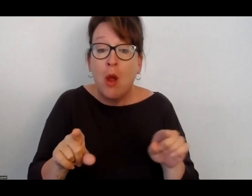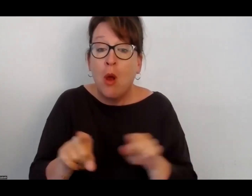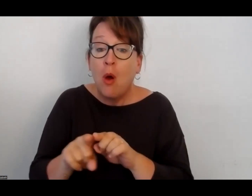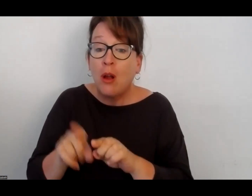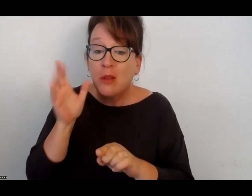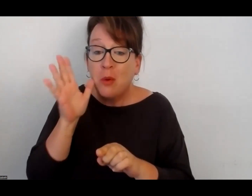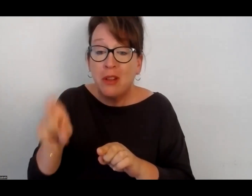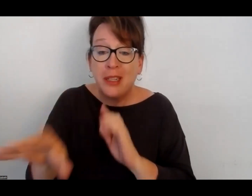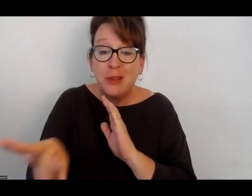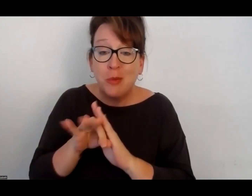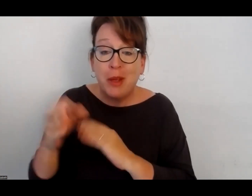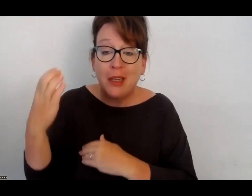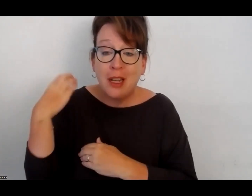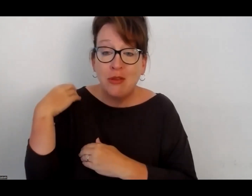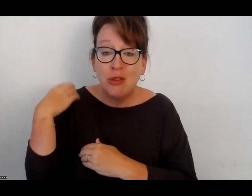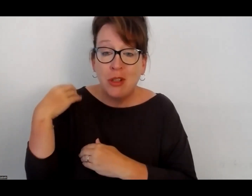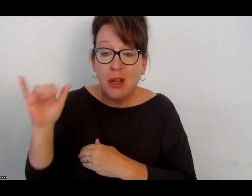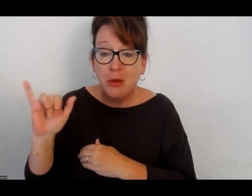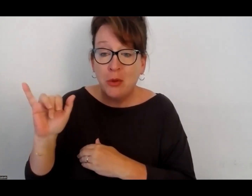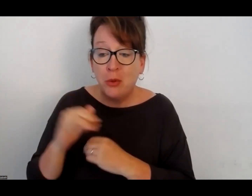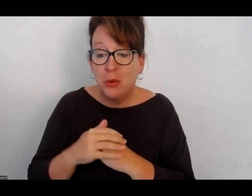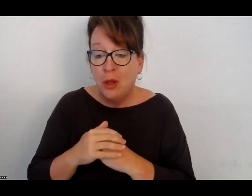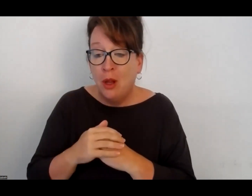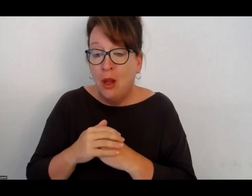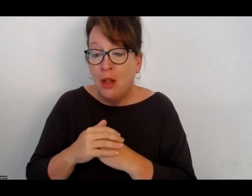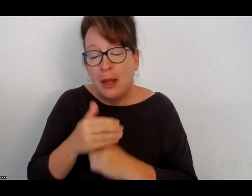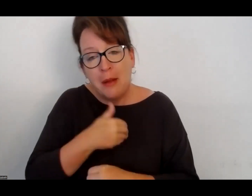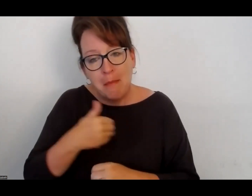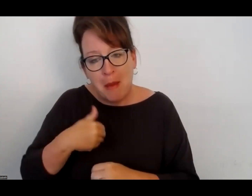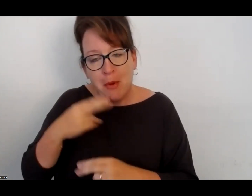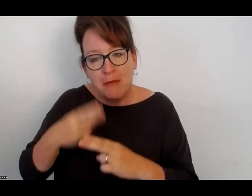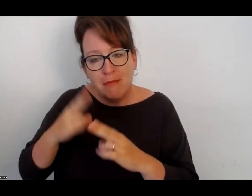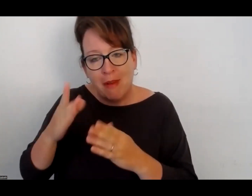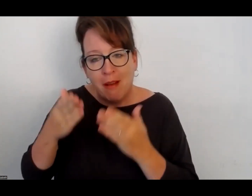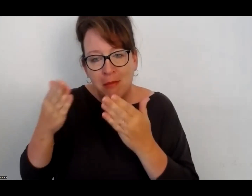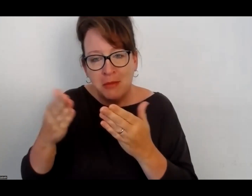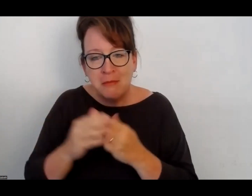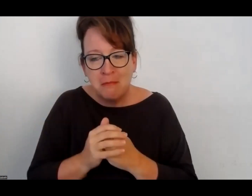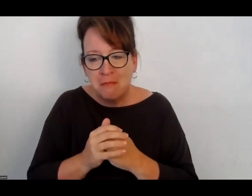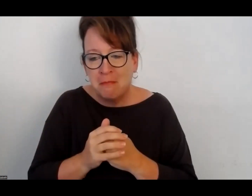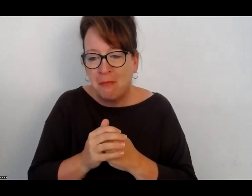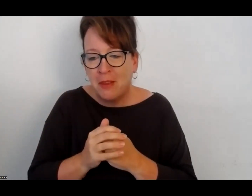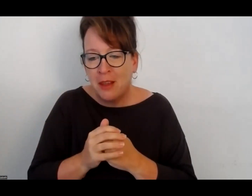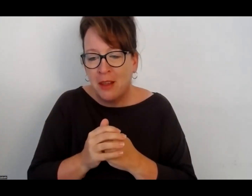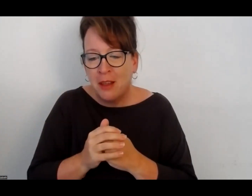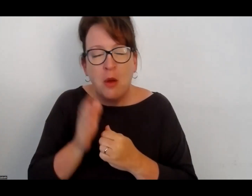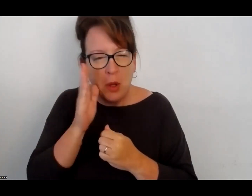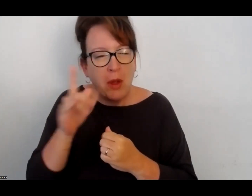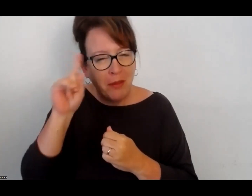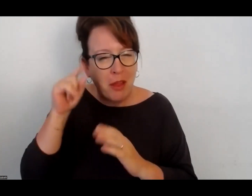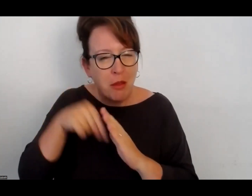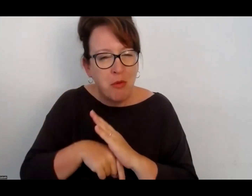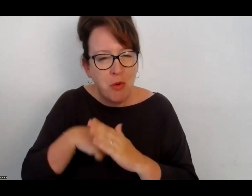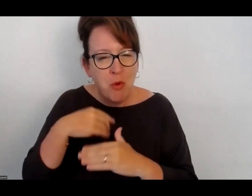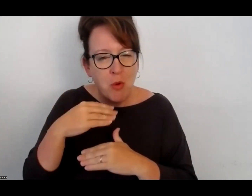chair, like Namrita nominated Marcos, and so we'll have to think through the